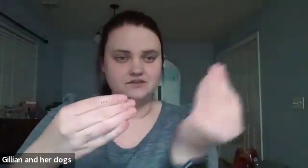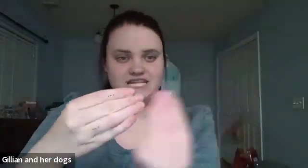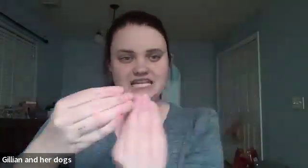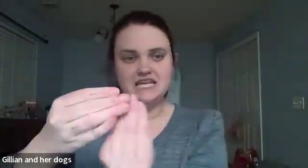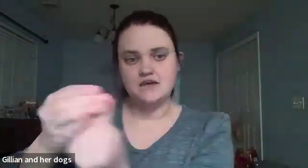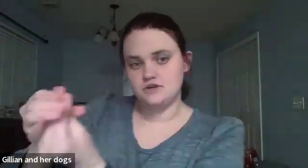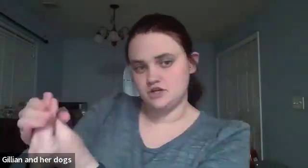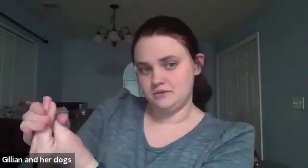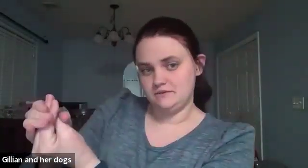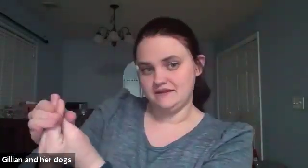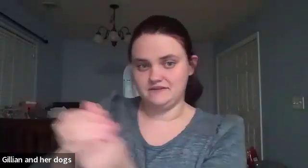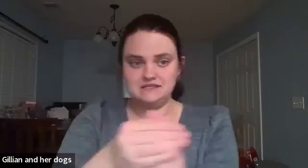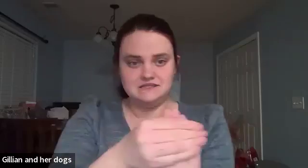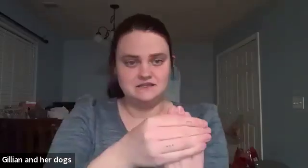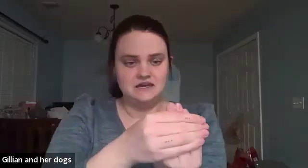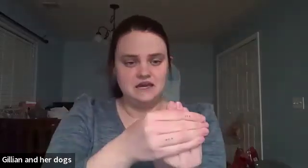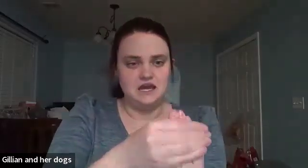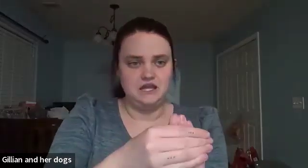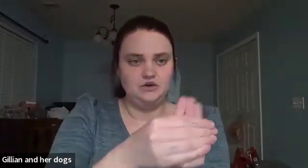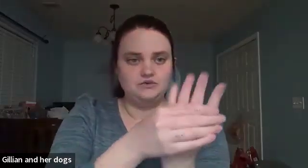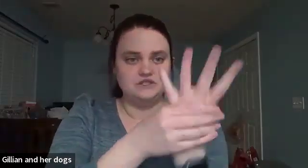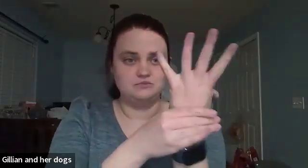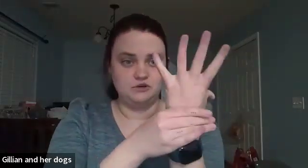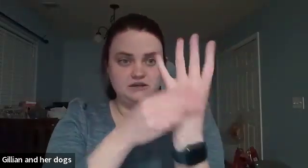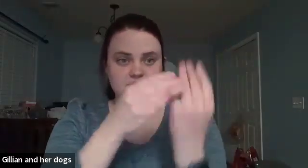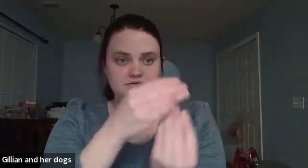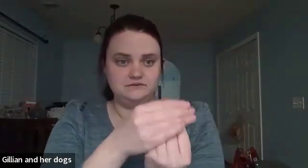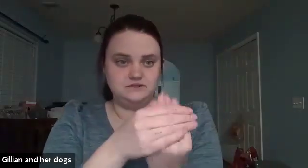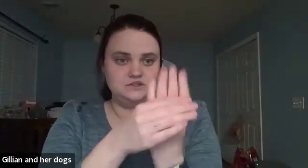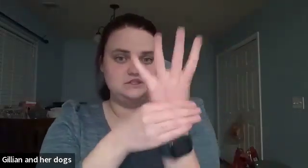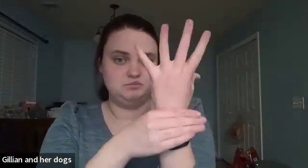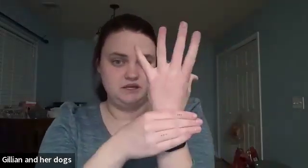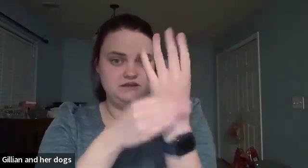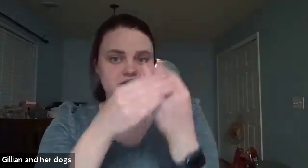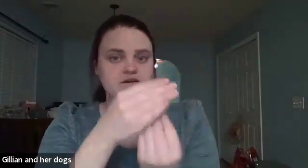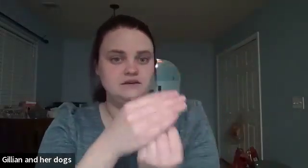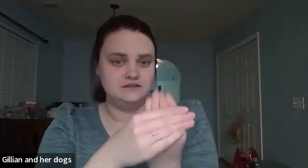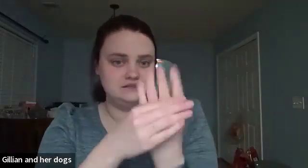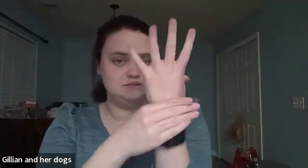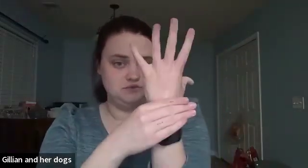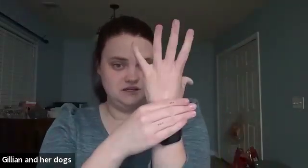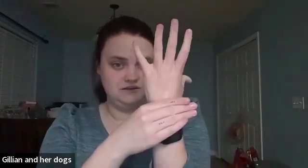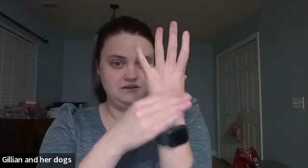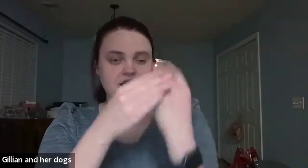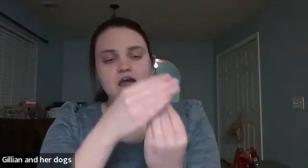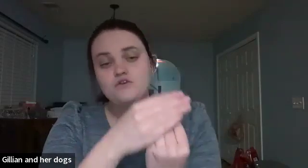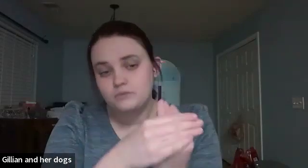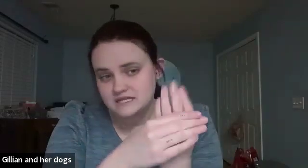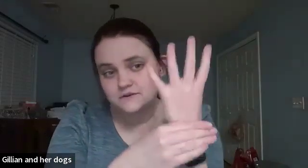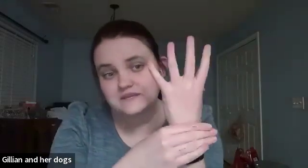fingers together and you're going to put them in like this. And you go spring, spring, spring. And the reason for